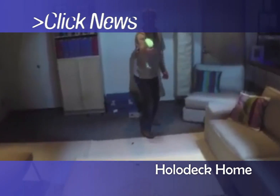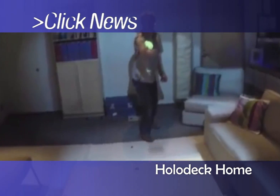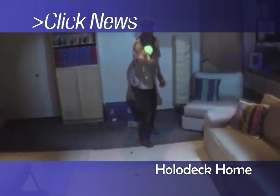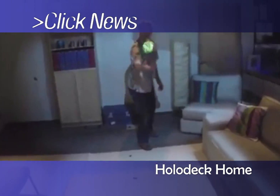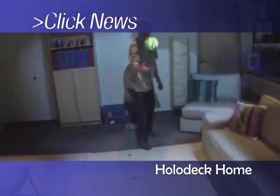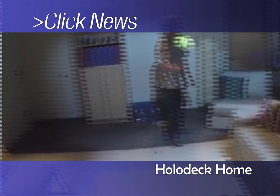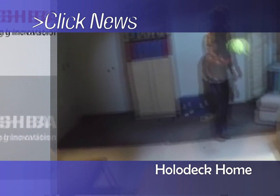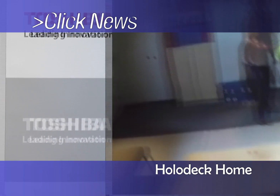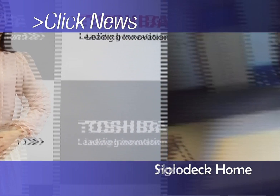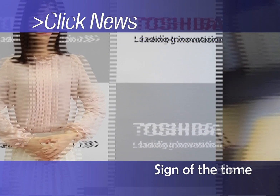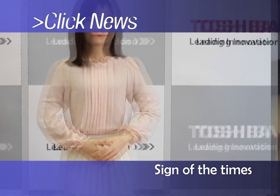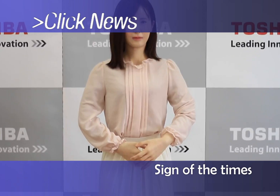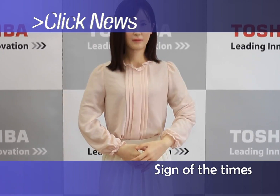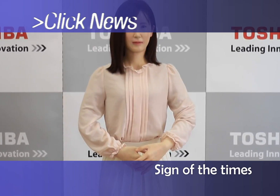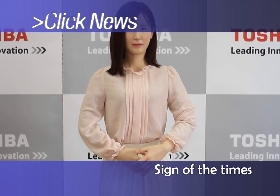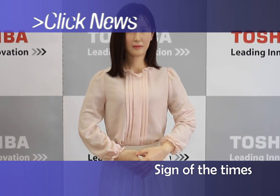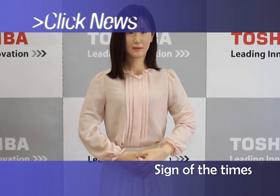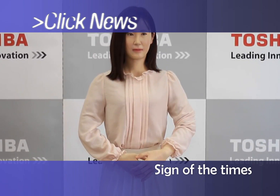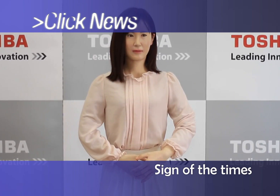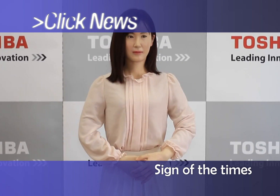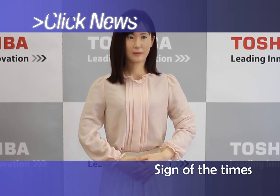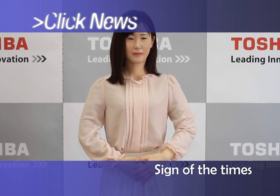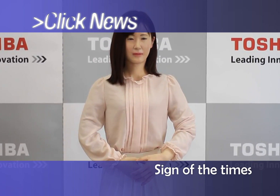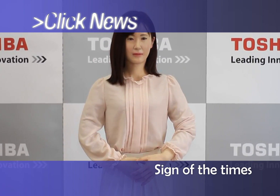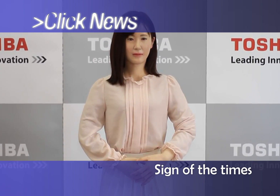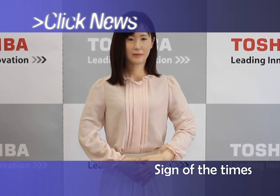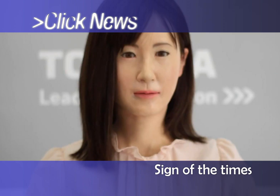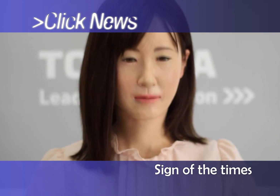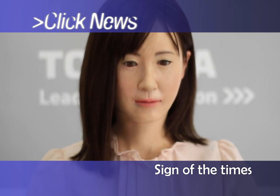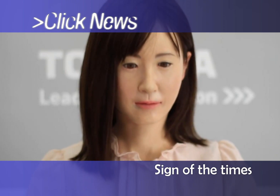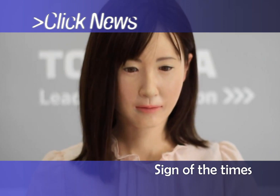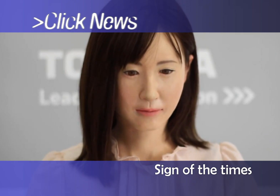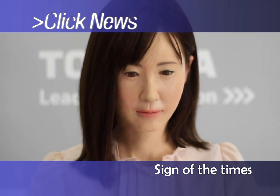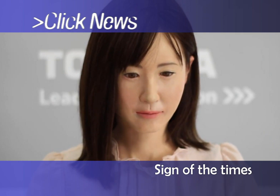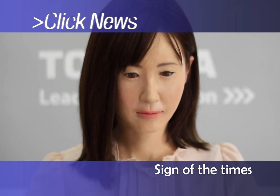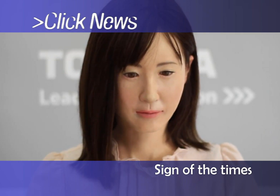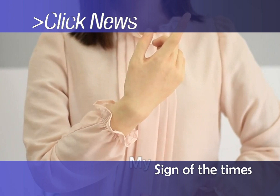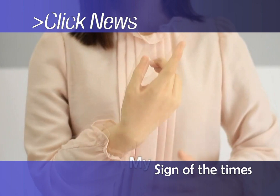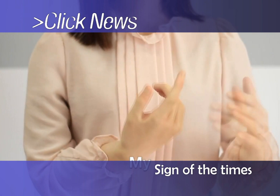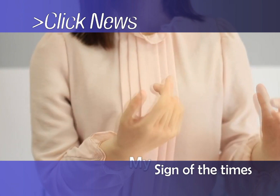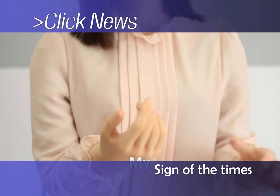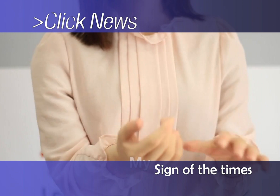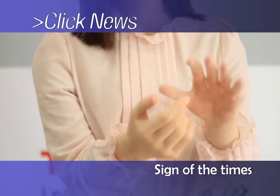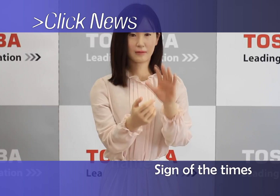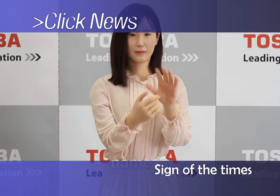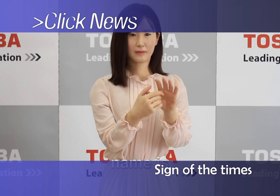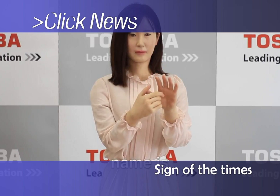commercially viable. And finally, Toshiba has developed a robot that can perform Japanese sign language, thanks to some